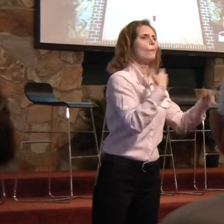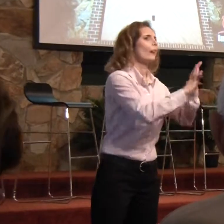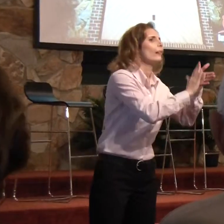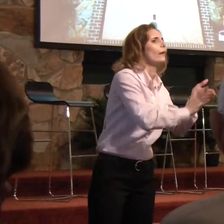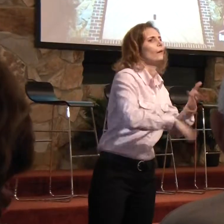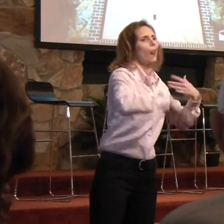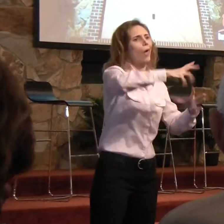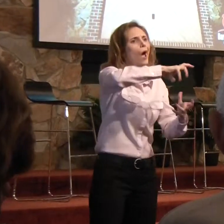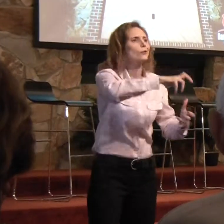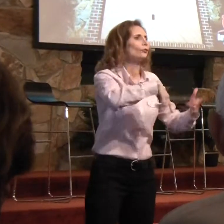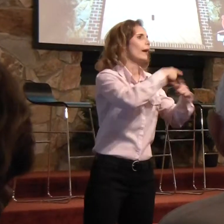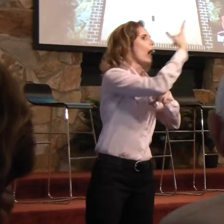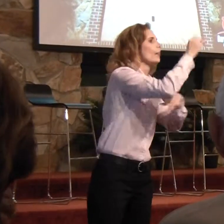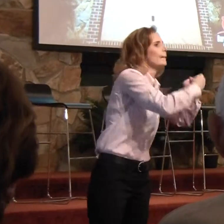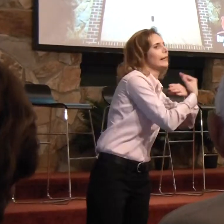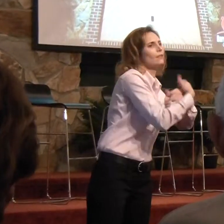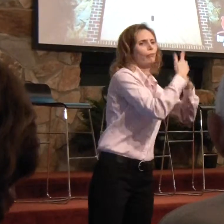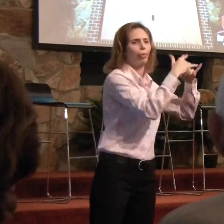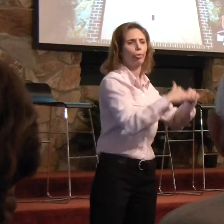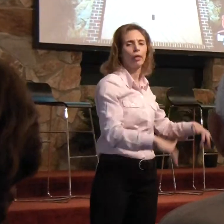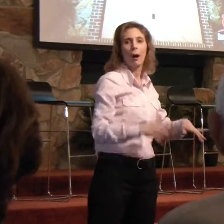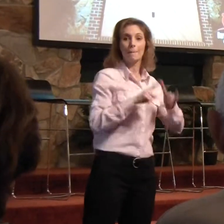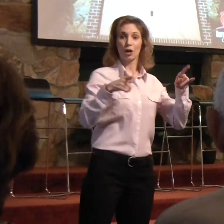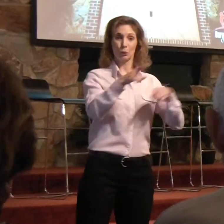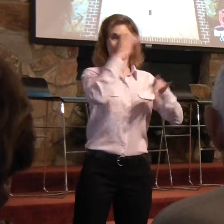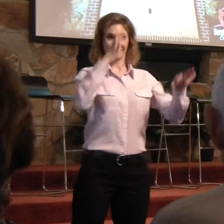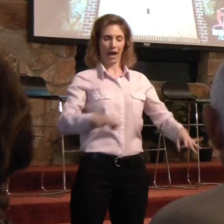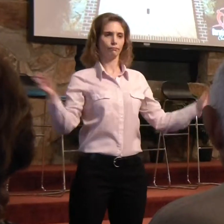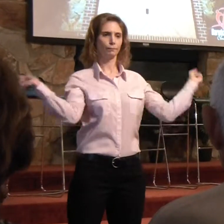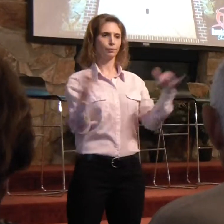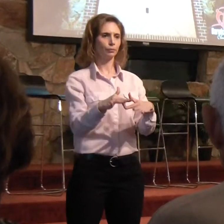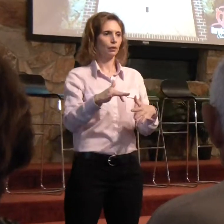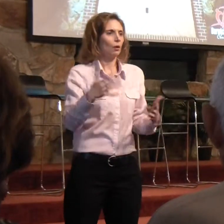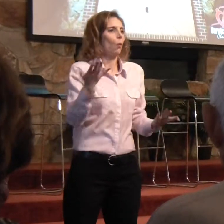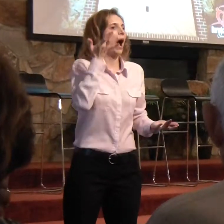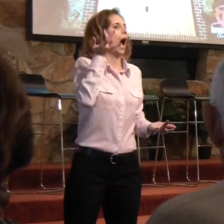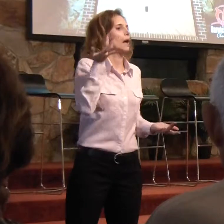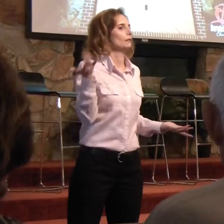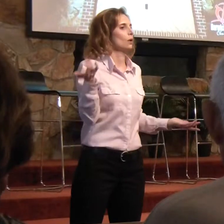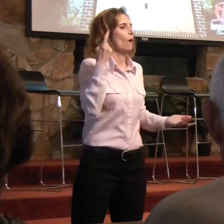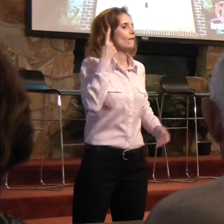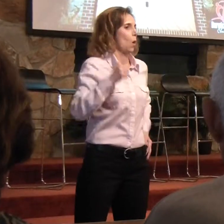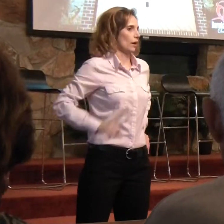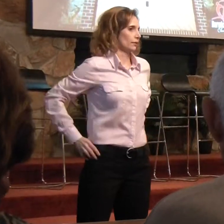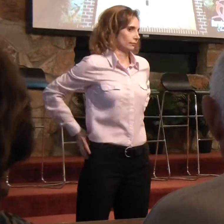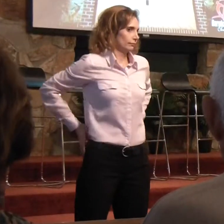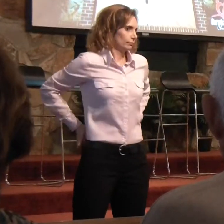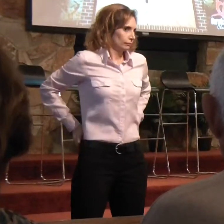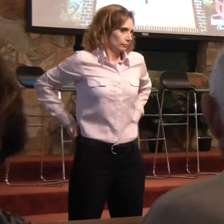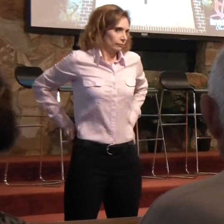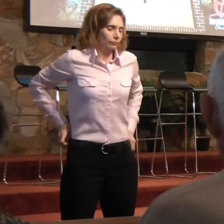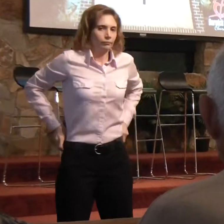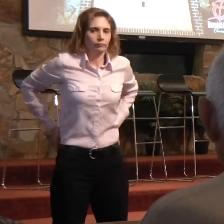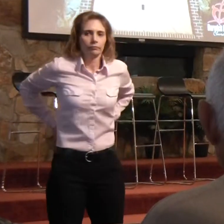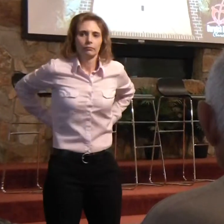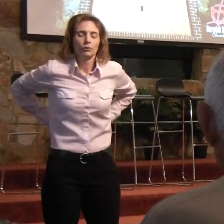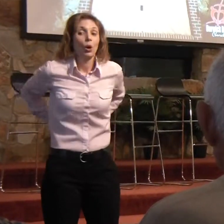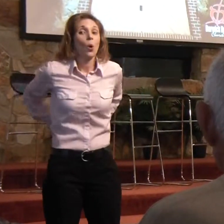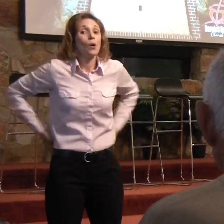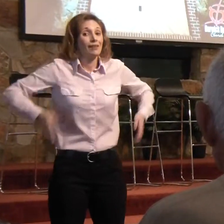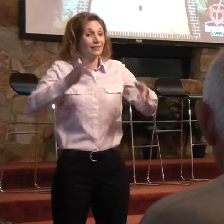purpose? Why are we here? That's what I want us to really zone in on this morning